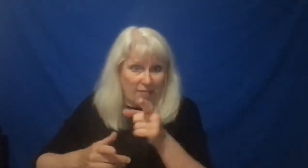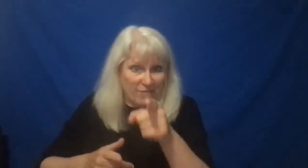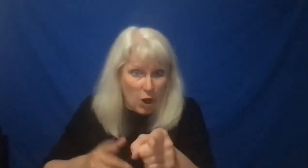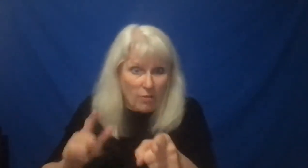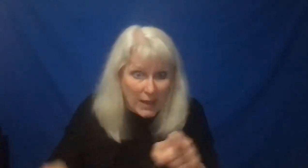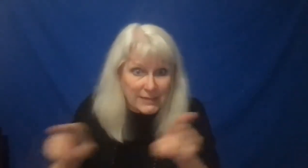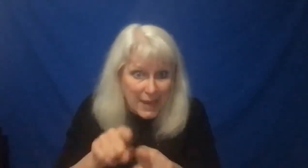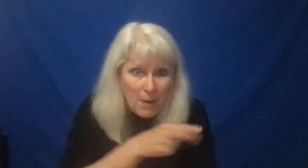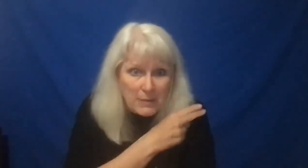kid,